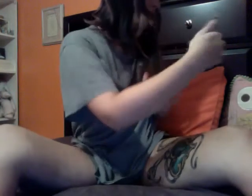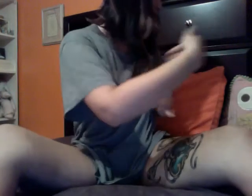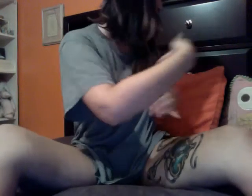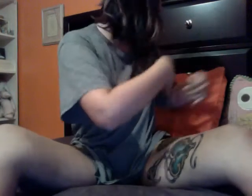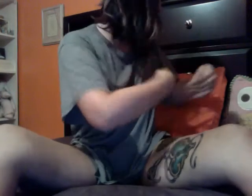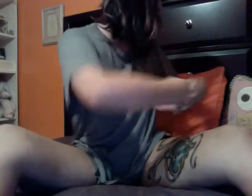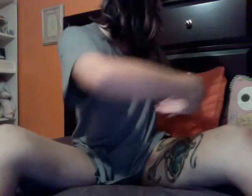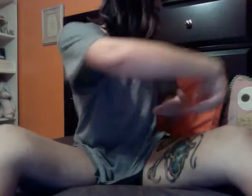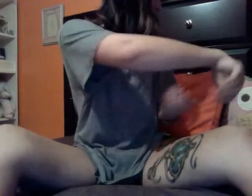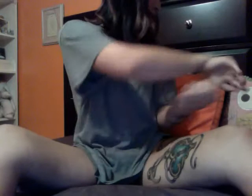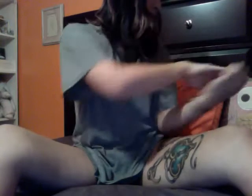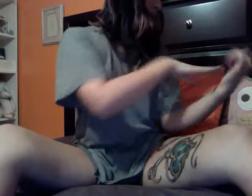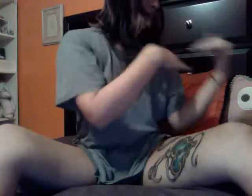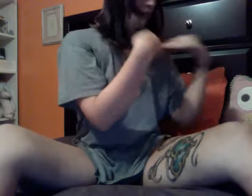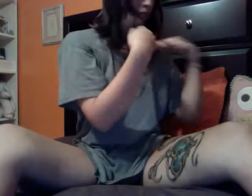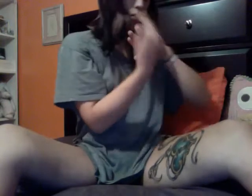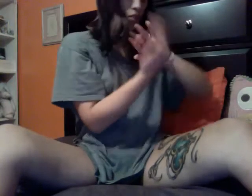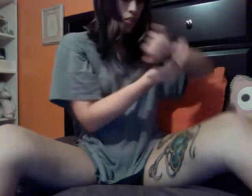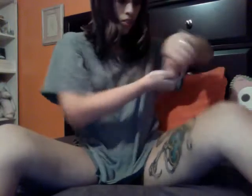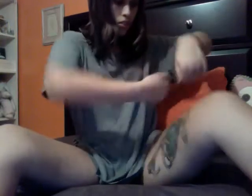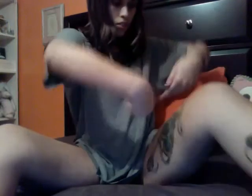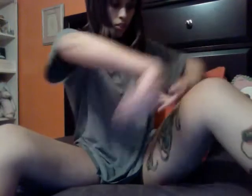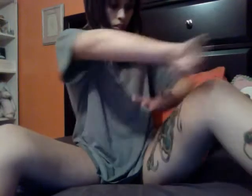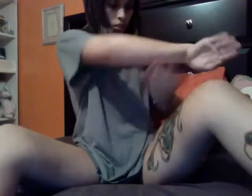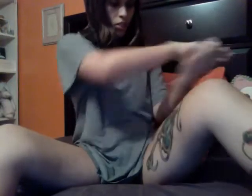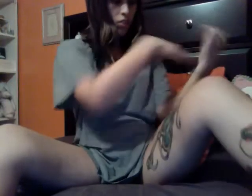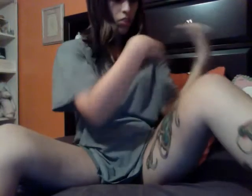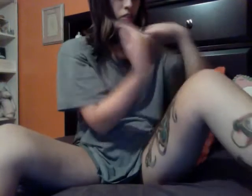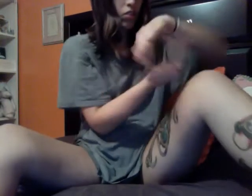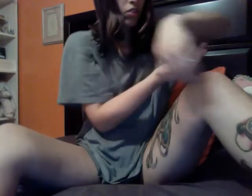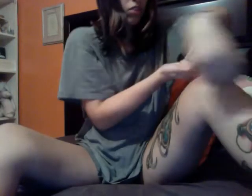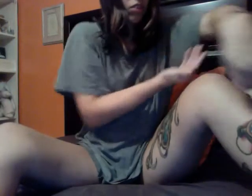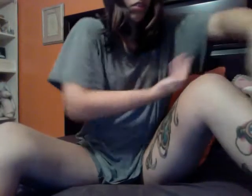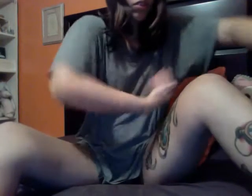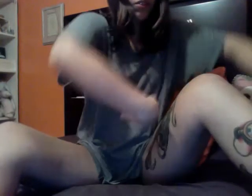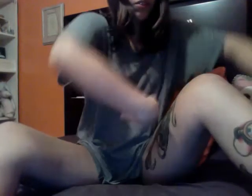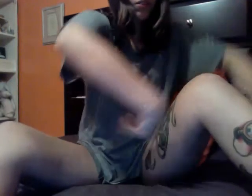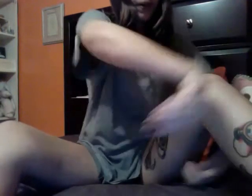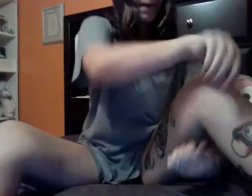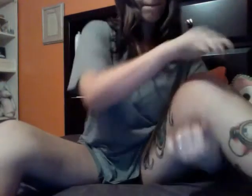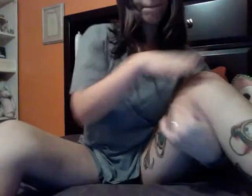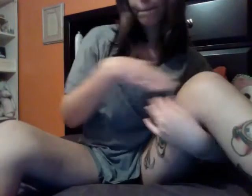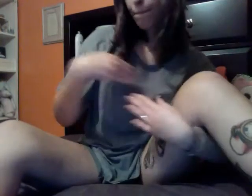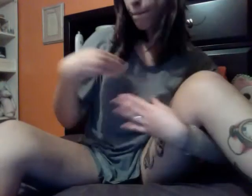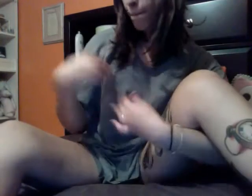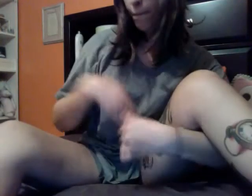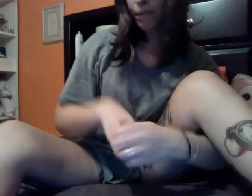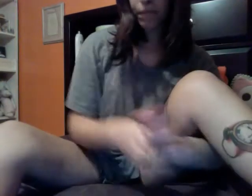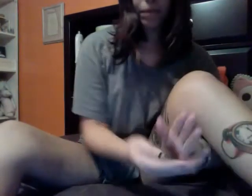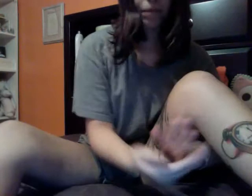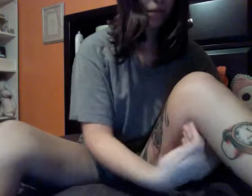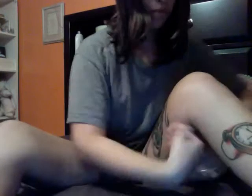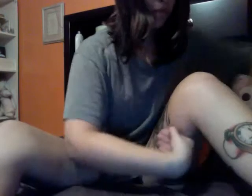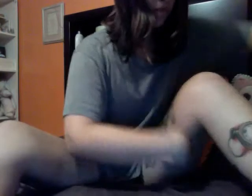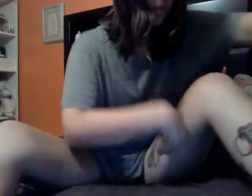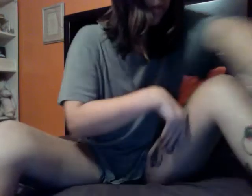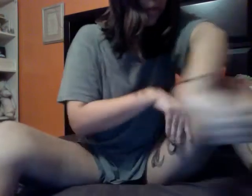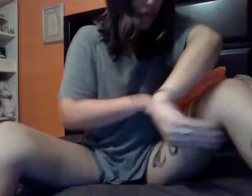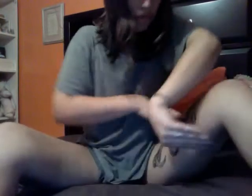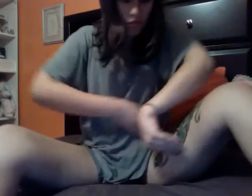fresh to death and sick as kept cancer. You're so dumb, but I grew up on it. Papa, you fit